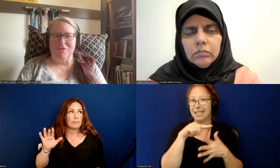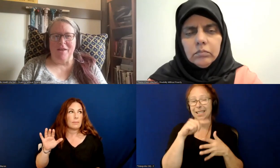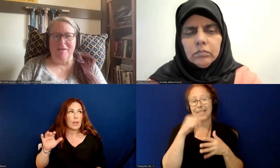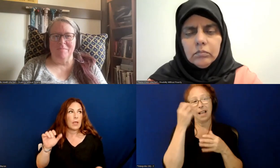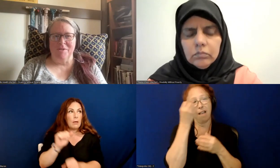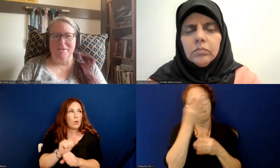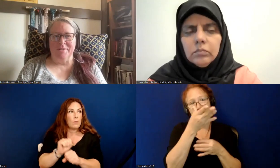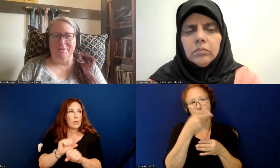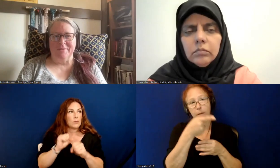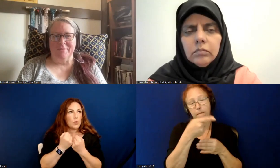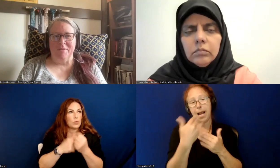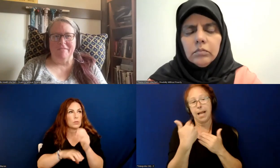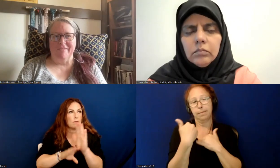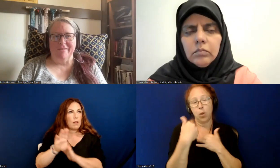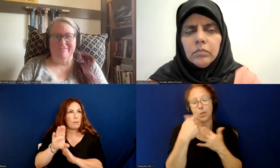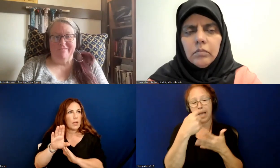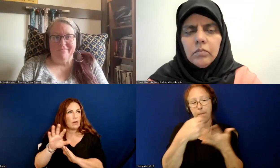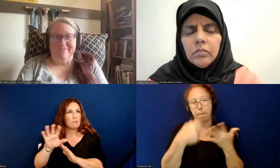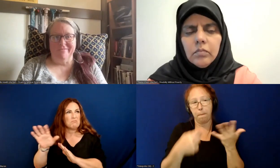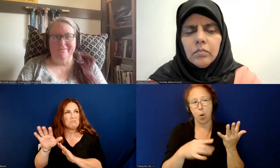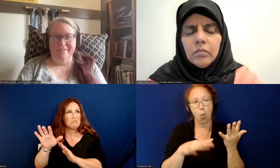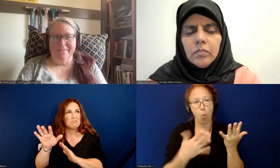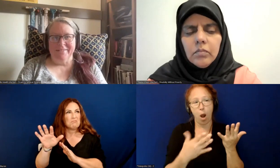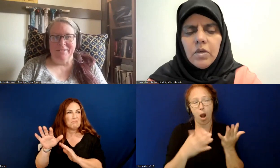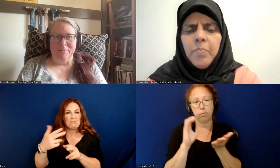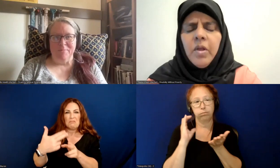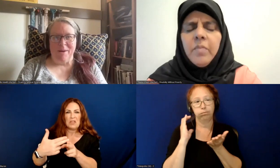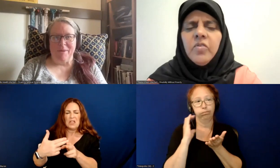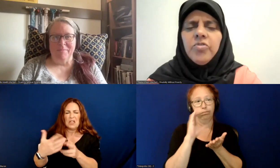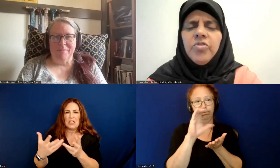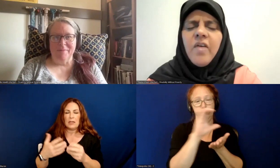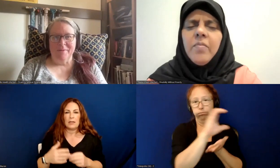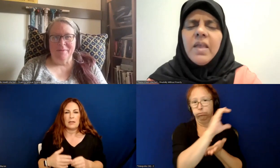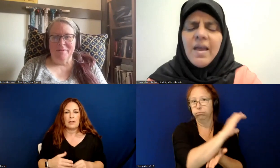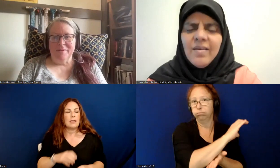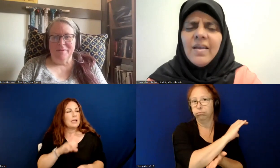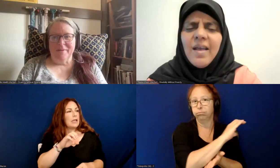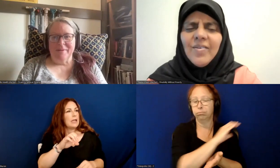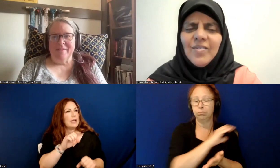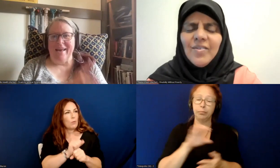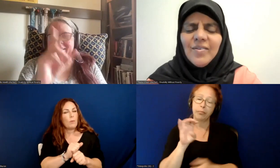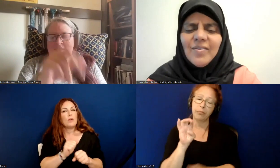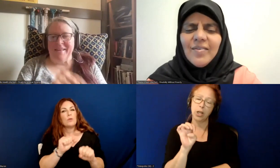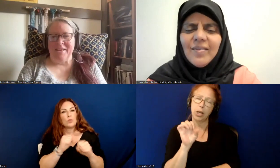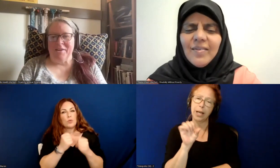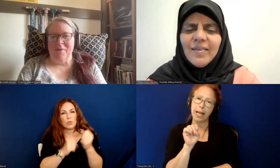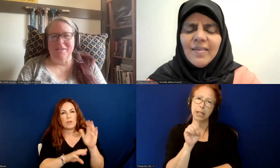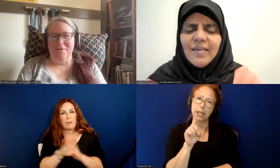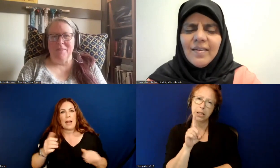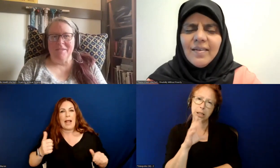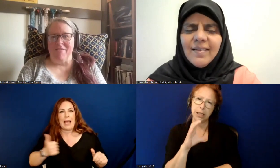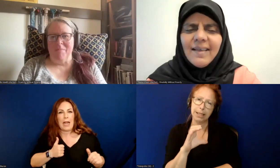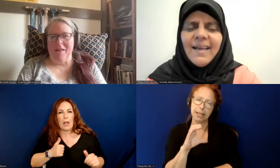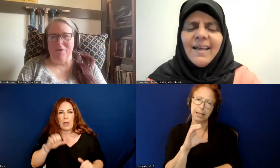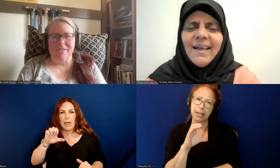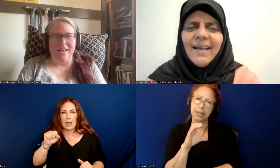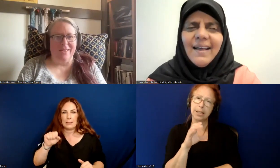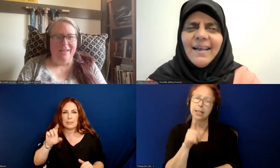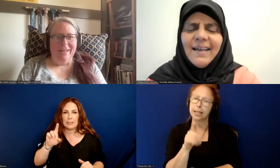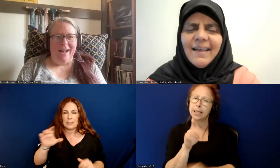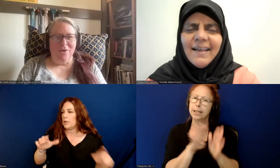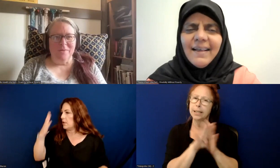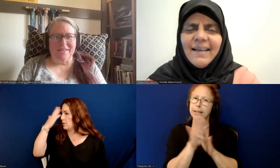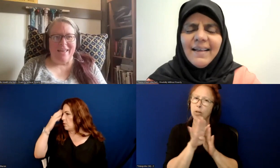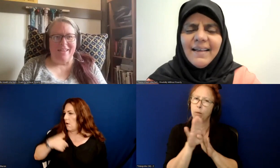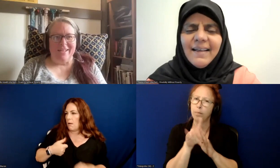employment, social development, and something or other. Employment Rabbi. Social Development Canada, yes. Canada, there you go. I'm terrible.